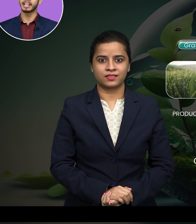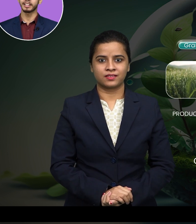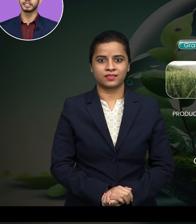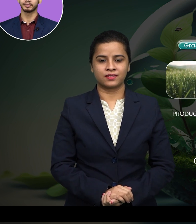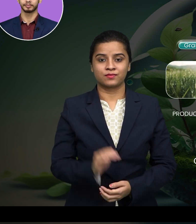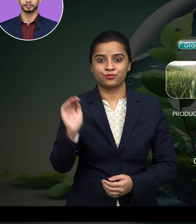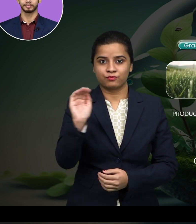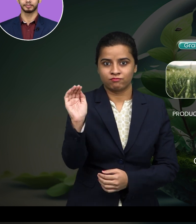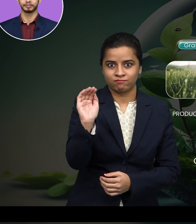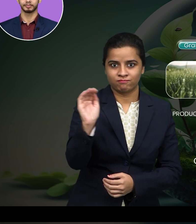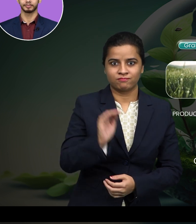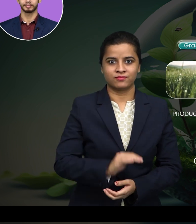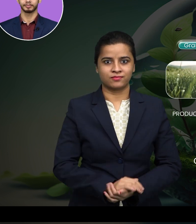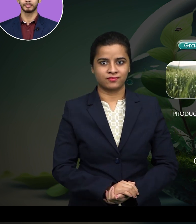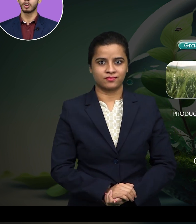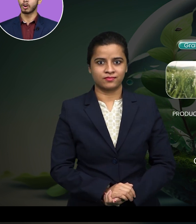snake,